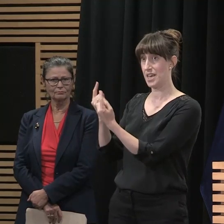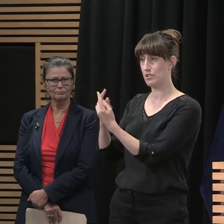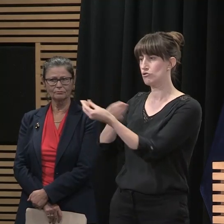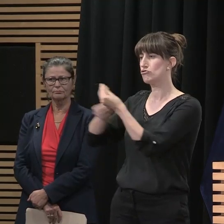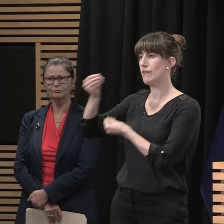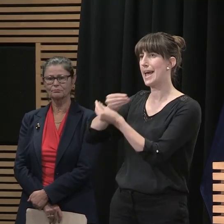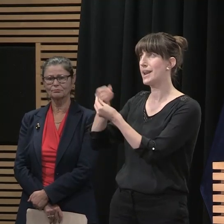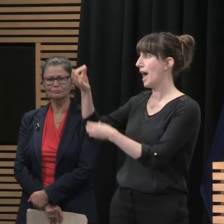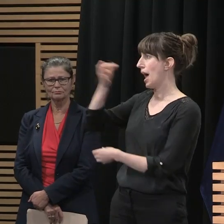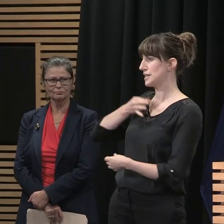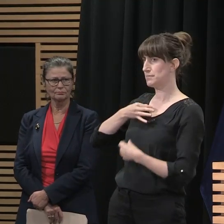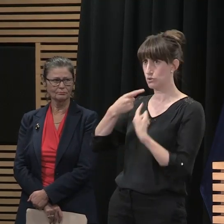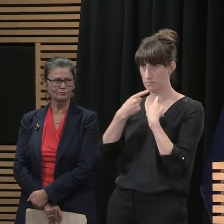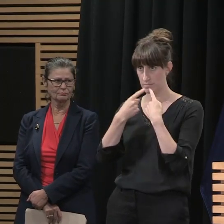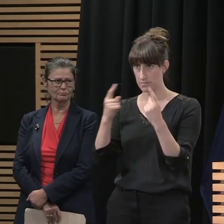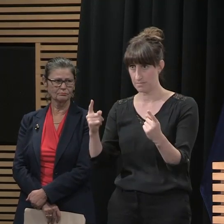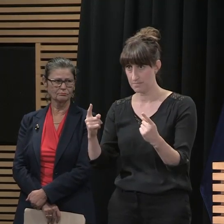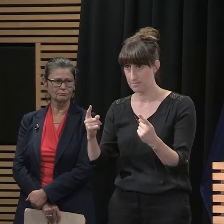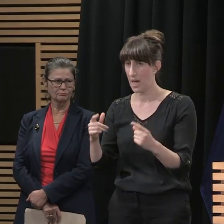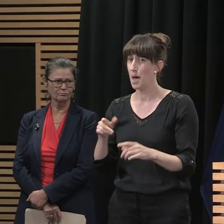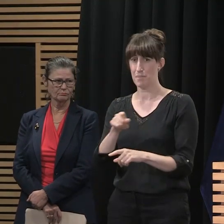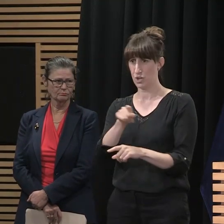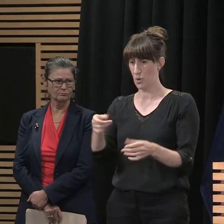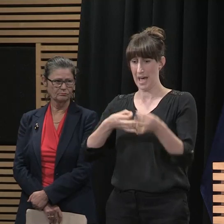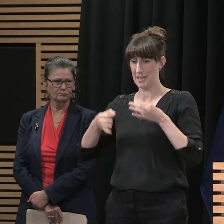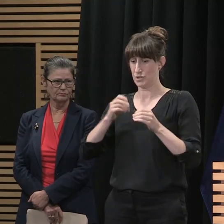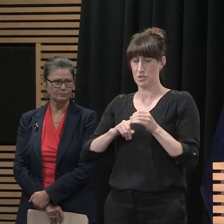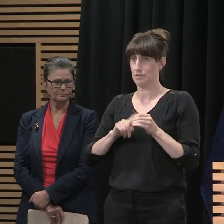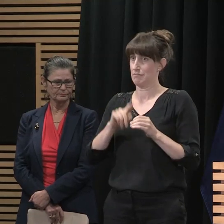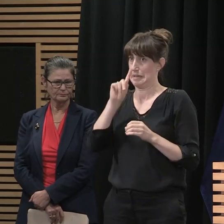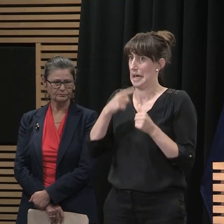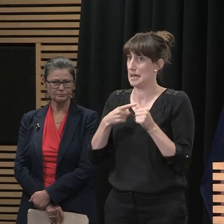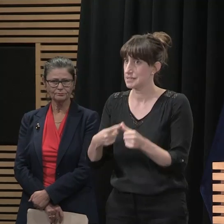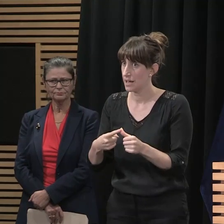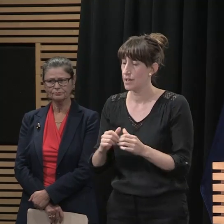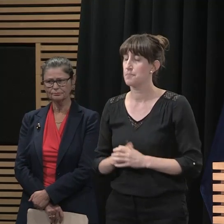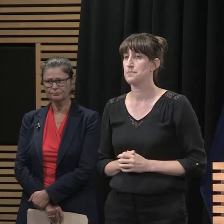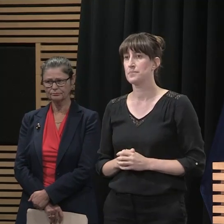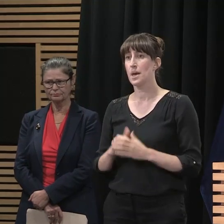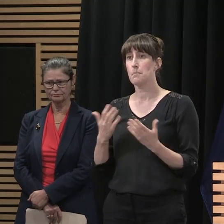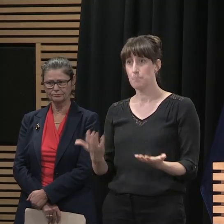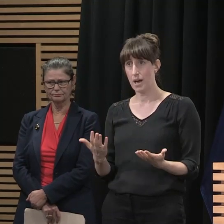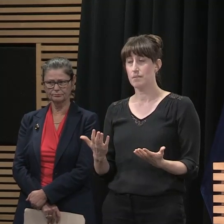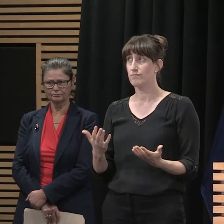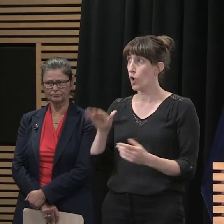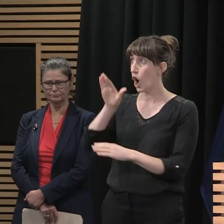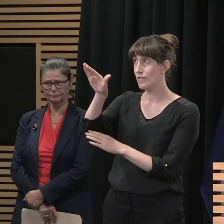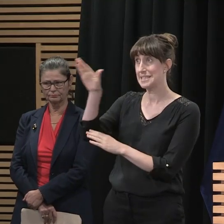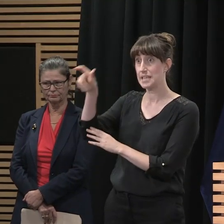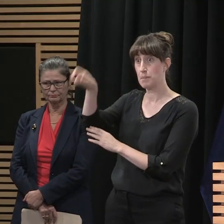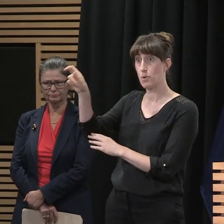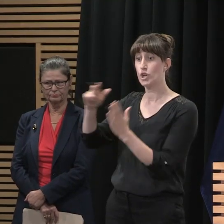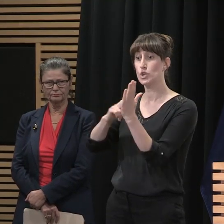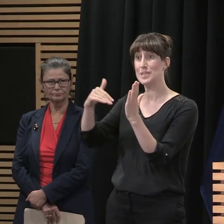them. These are not matters I'll be able to answer any questions on, but it's a message to New Zealanders overseas.